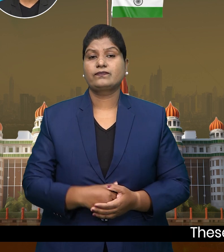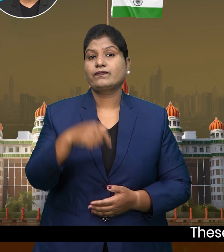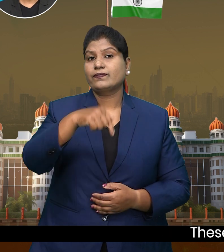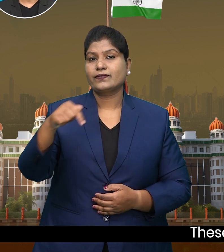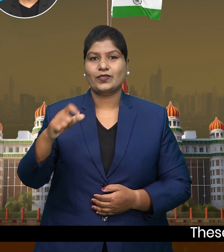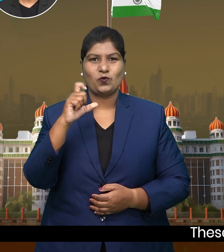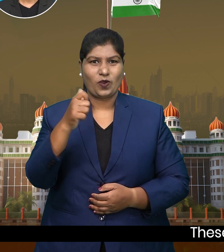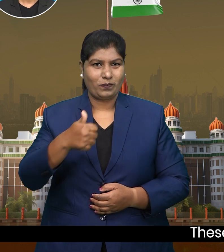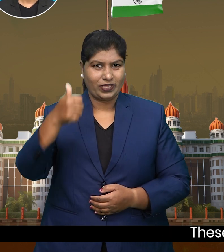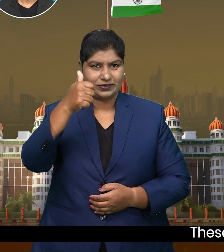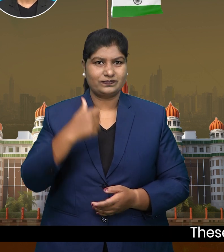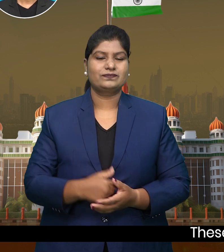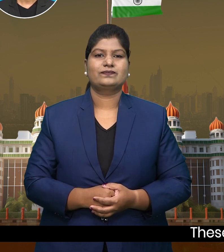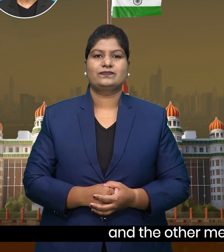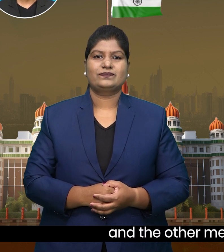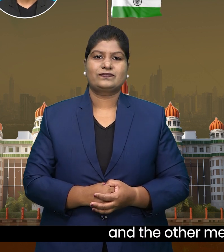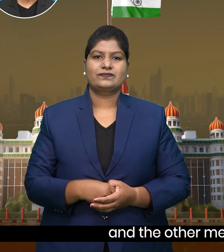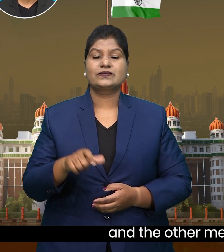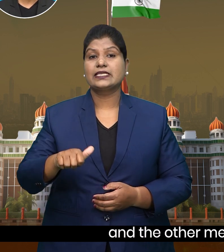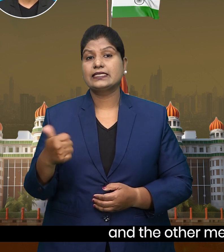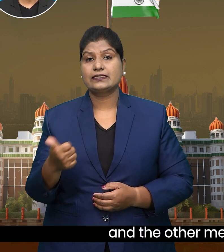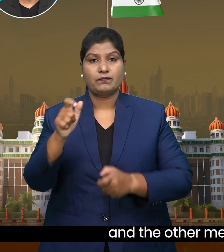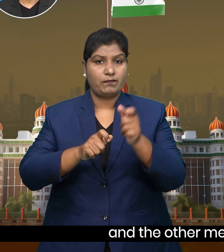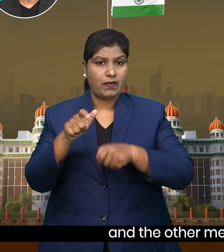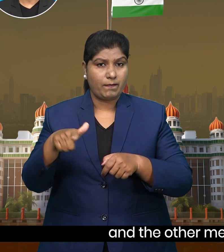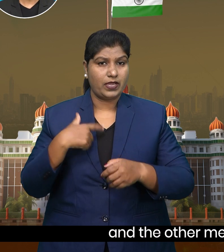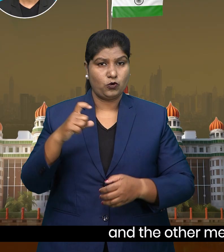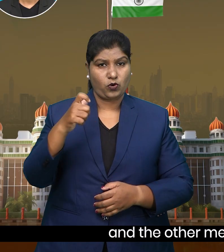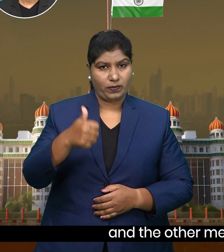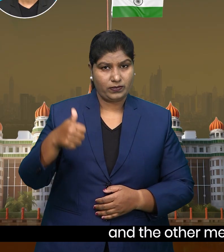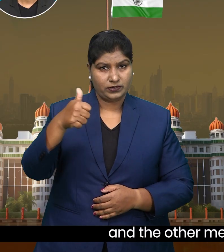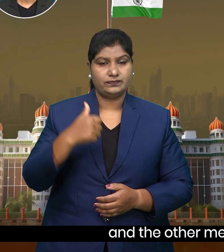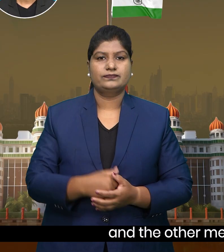These corporators and the other members of the corporation